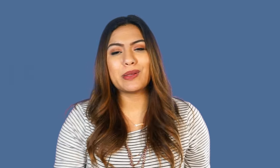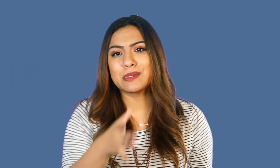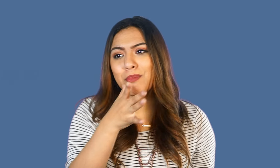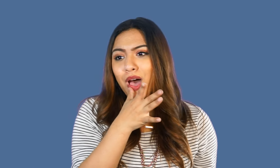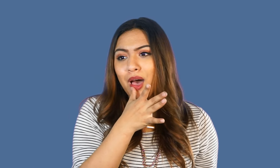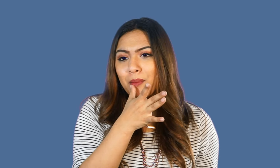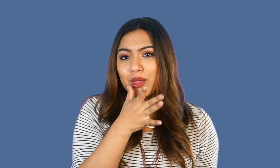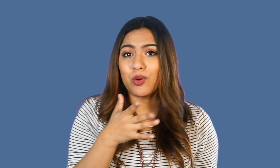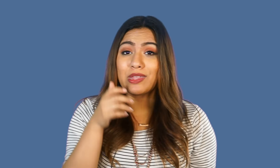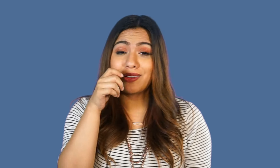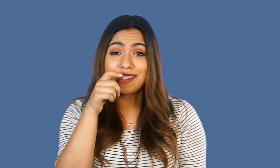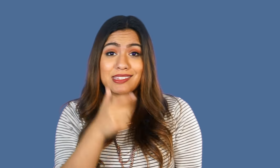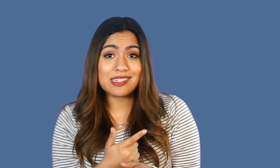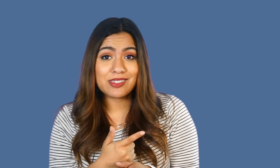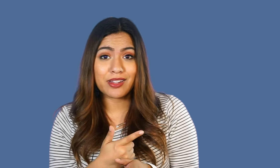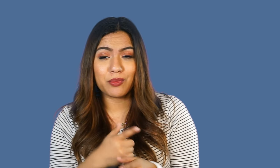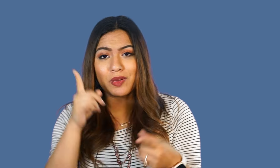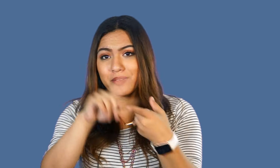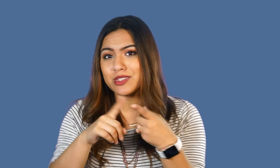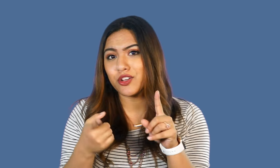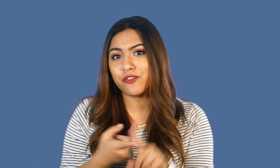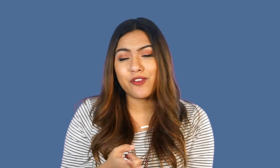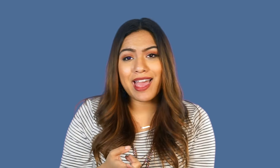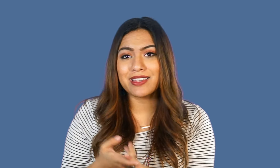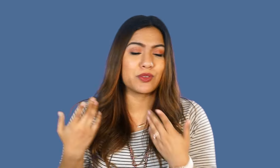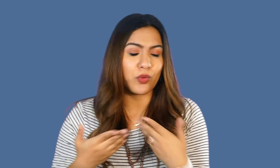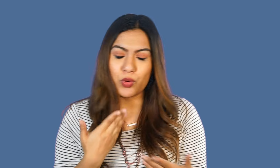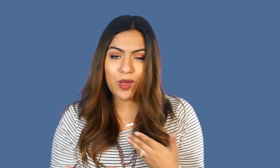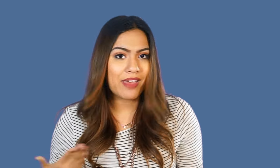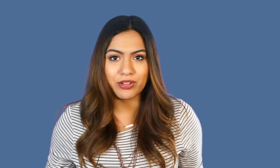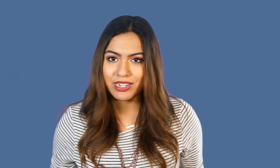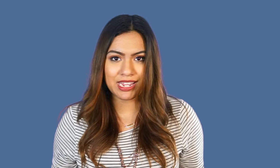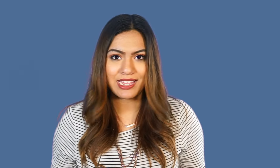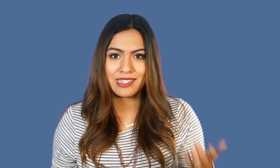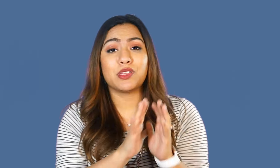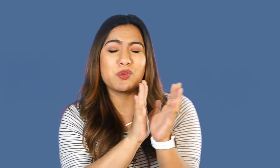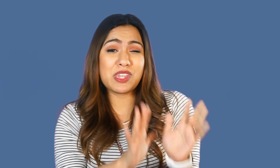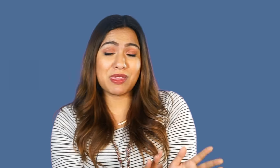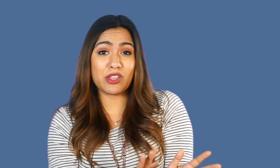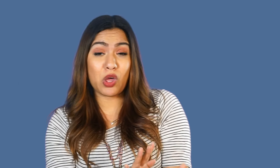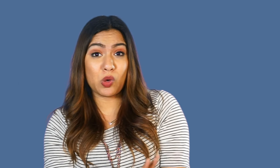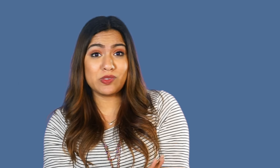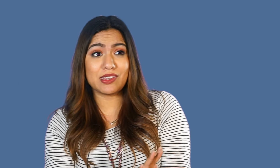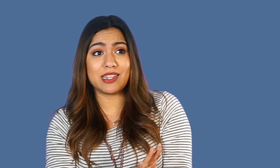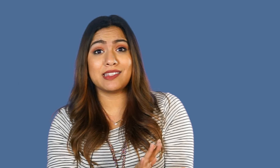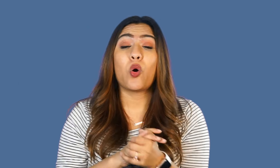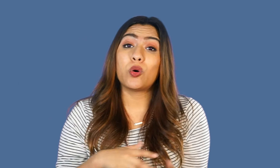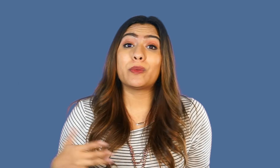it's mom, whether it's sister, whether it's your friend, whoever it is, use them in their own sentence or within